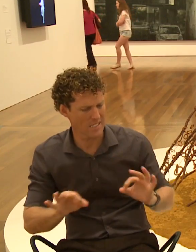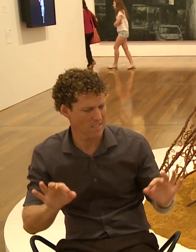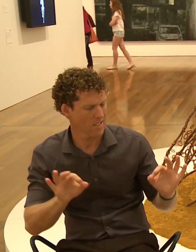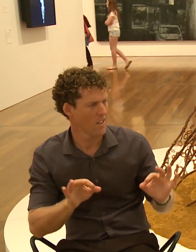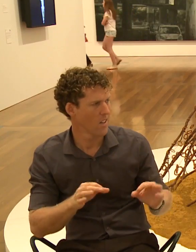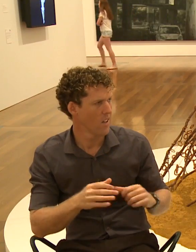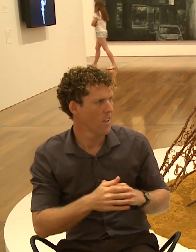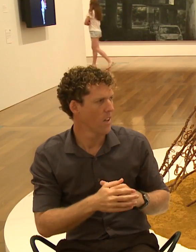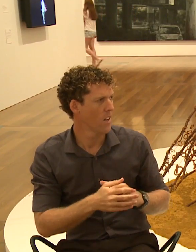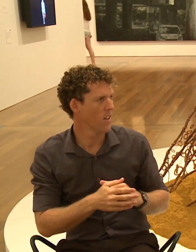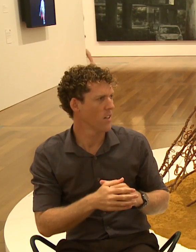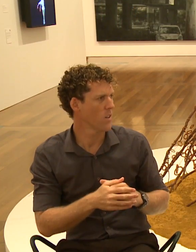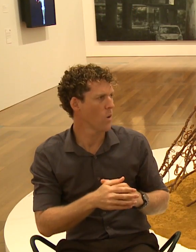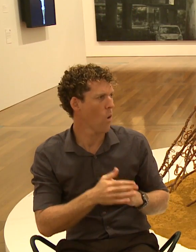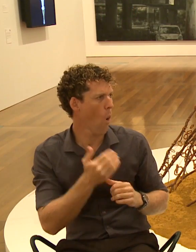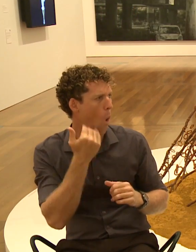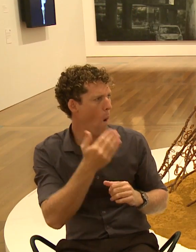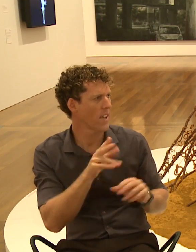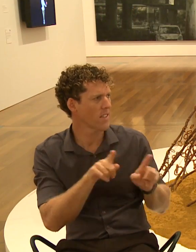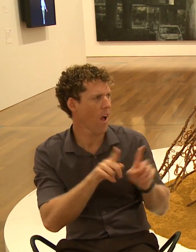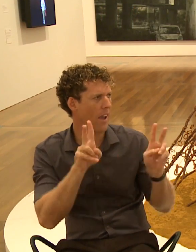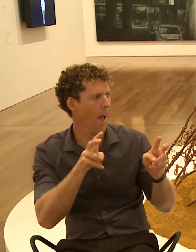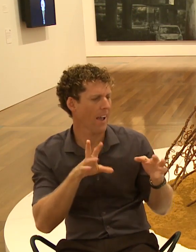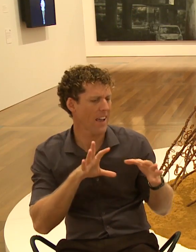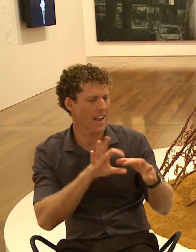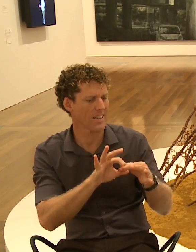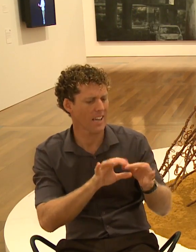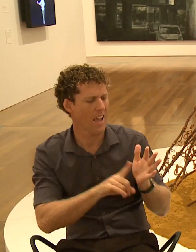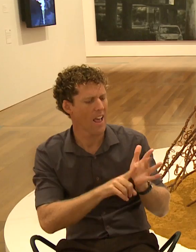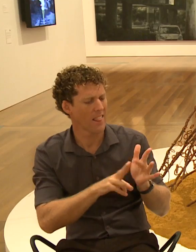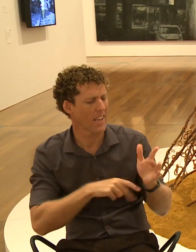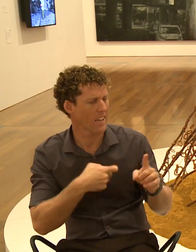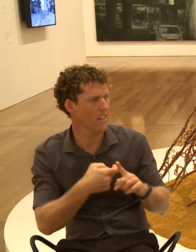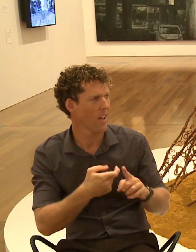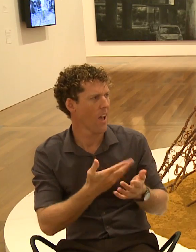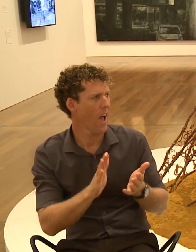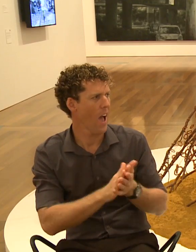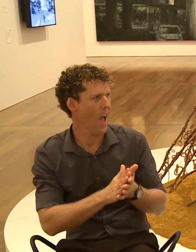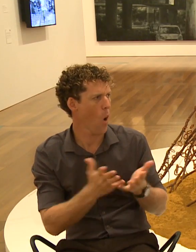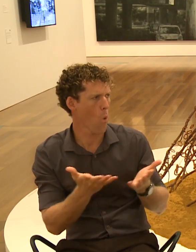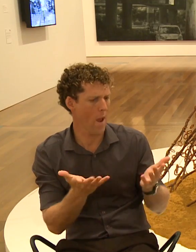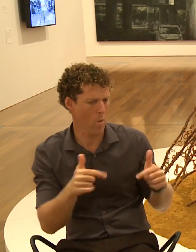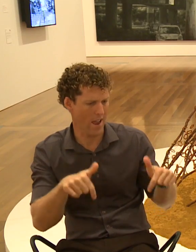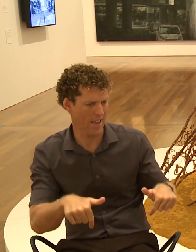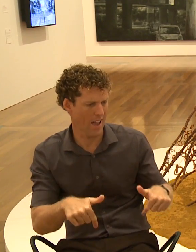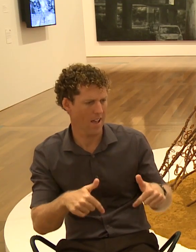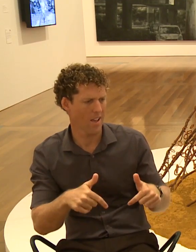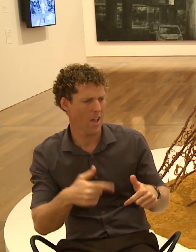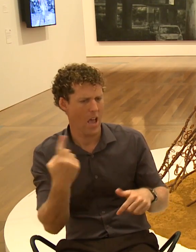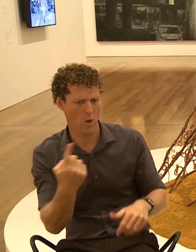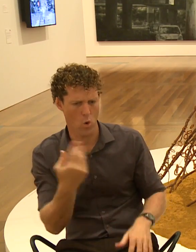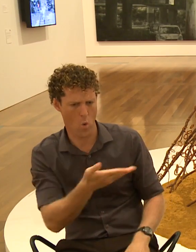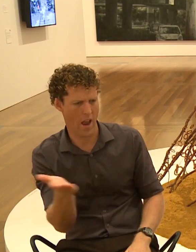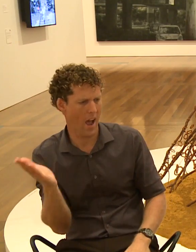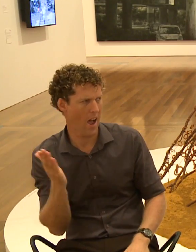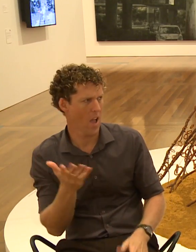know, they've always been a connecting link, those, to where we are and who we